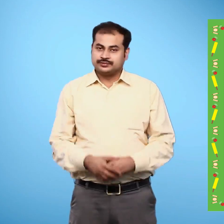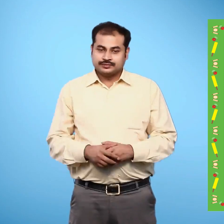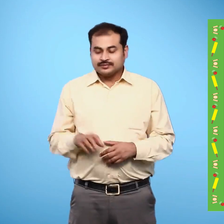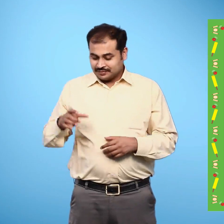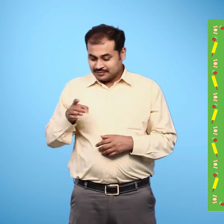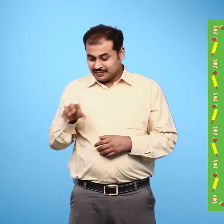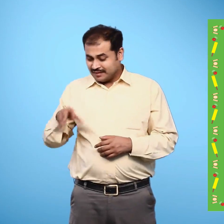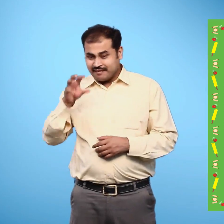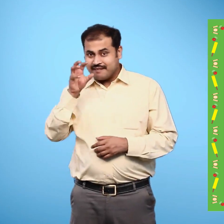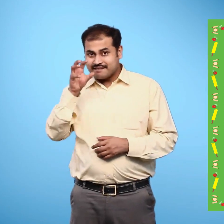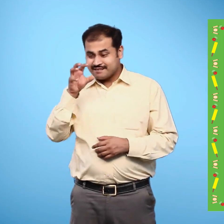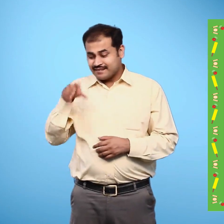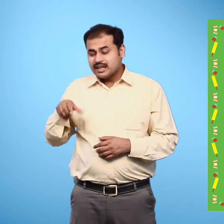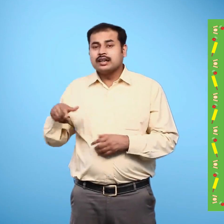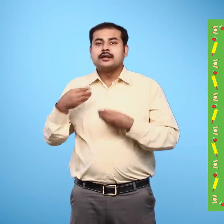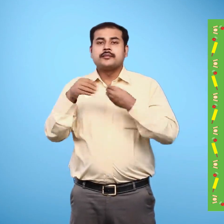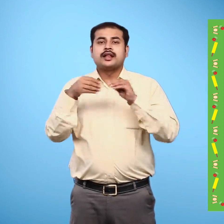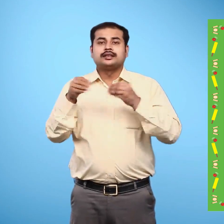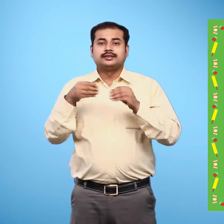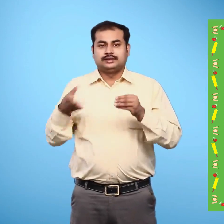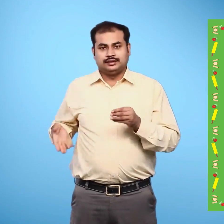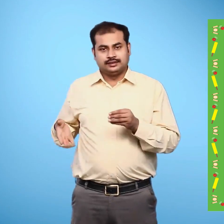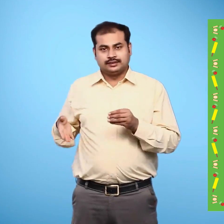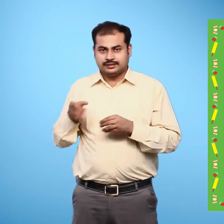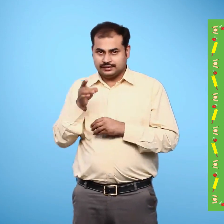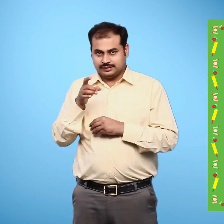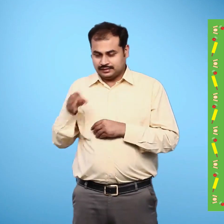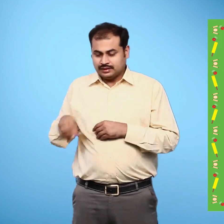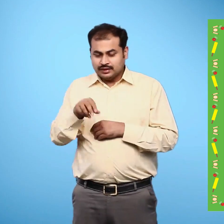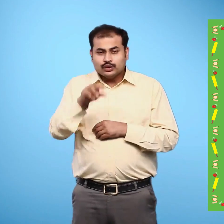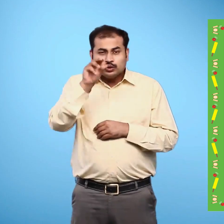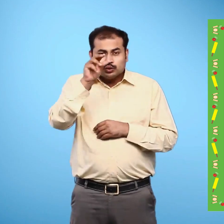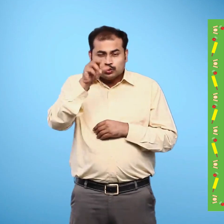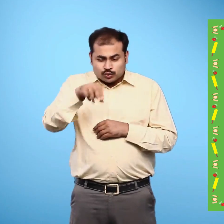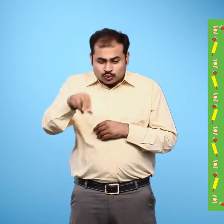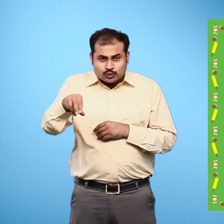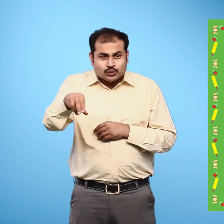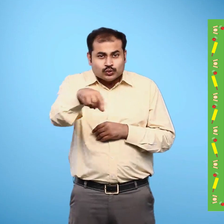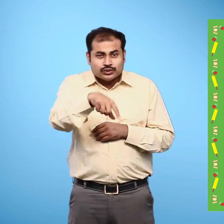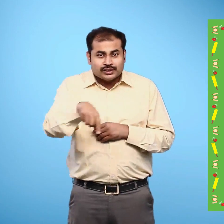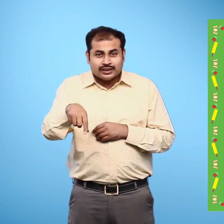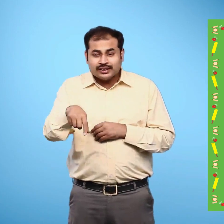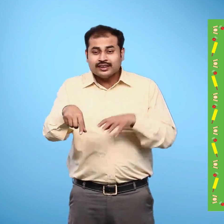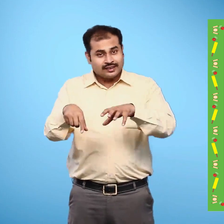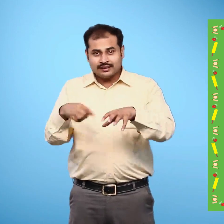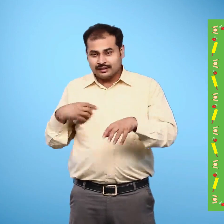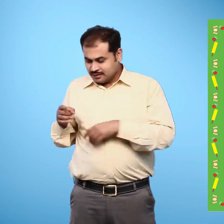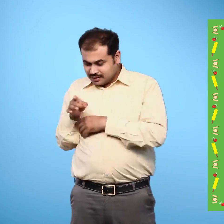Which is made of plastic and is used to hit the other coins placed at the